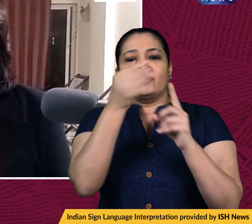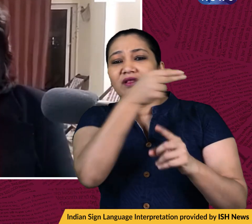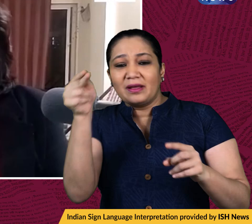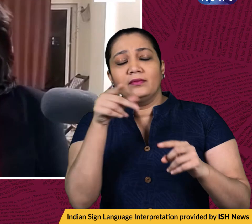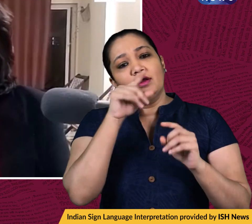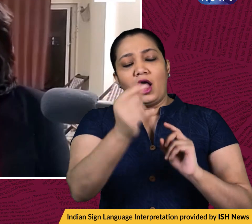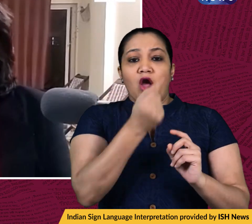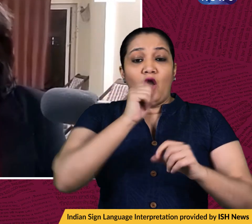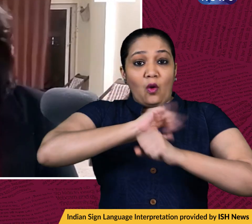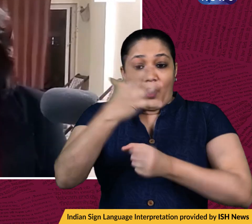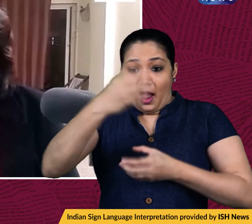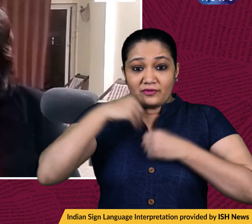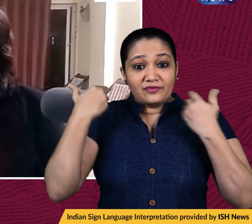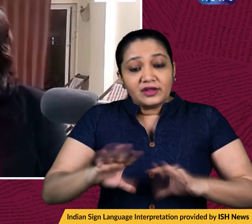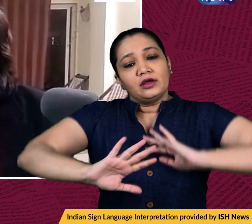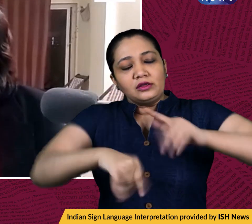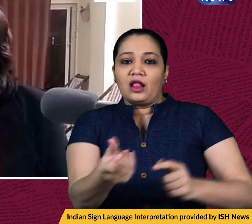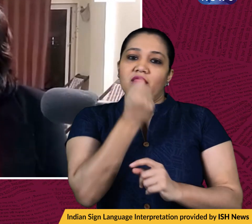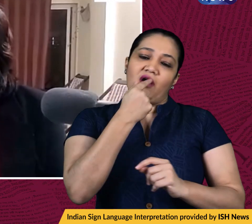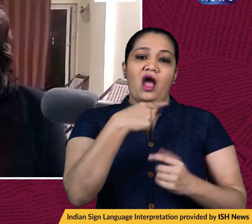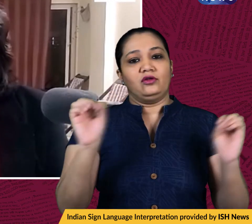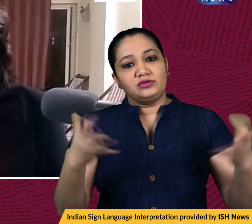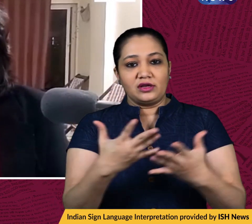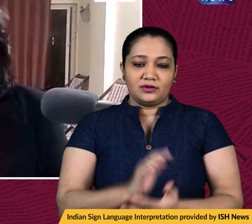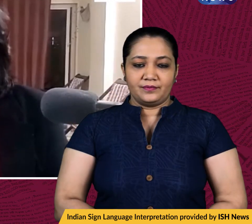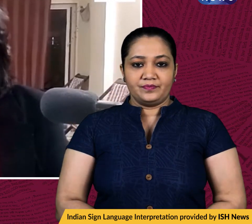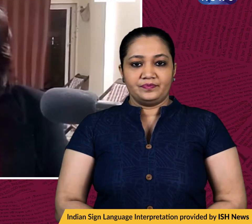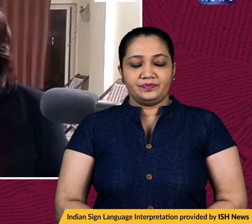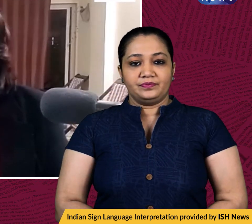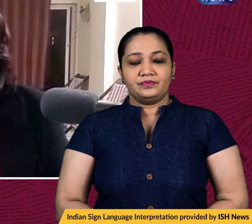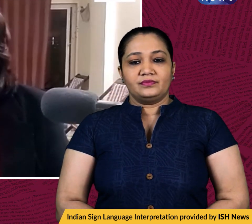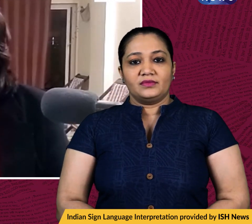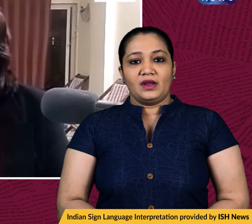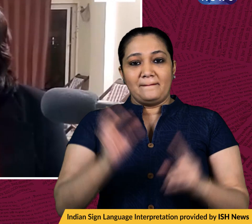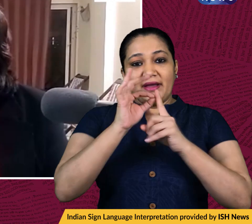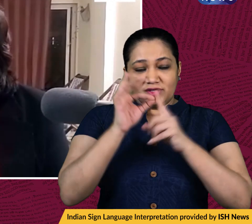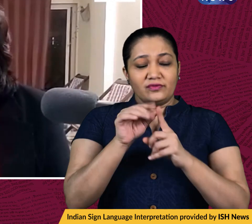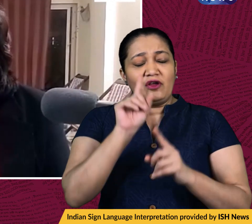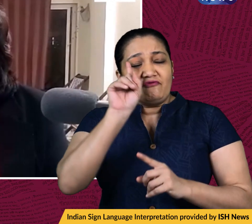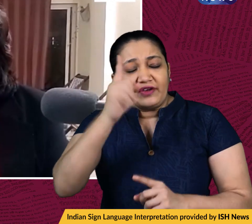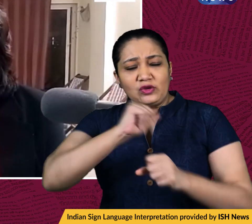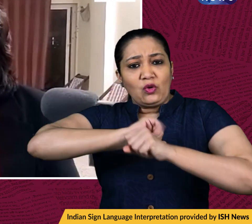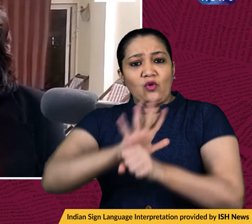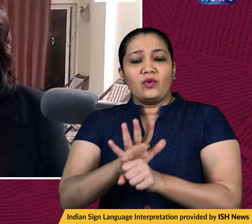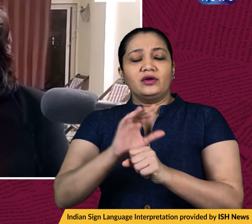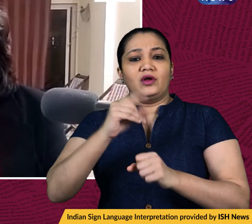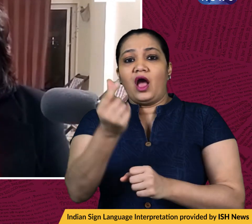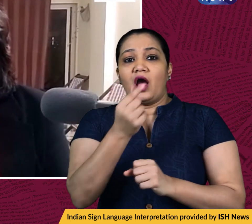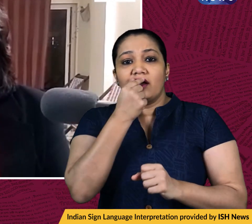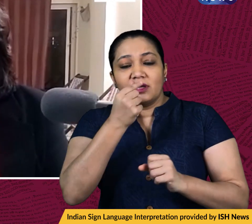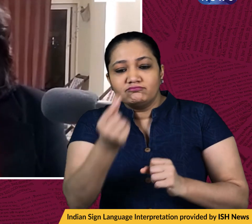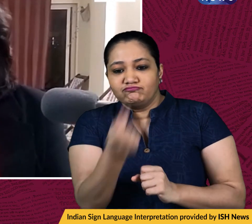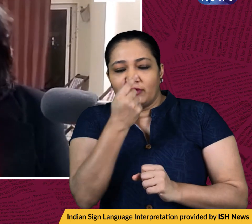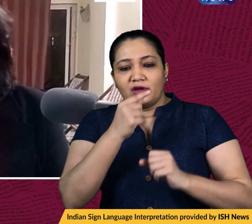Paxlovid for the treatment of COVID. Now, in a statement, the HSA has said, and I quote, Paxlovid is the first COVID-19